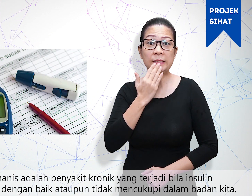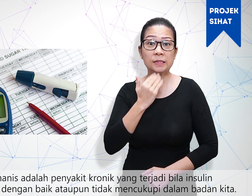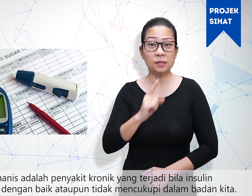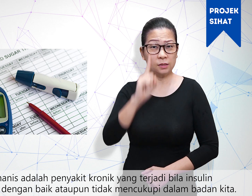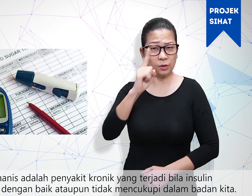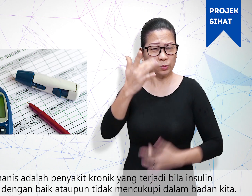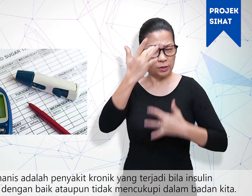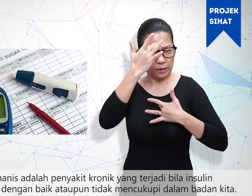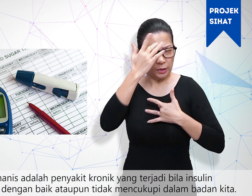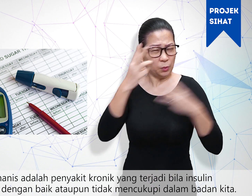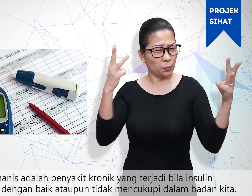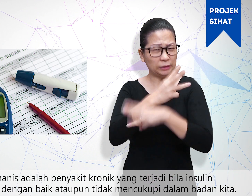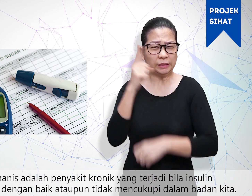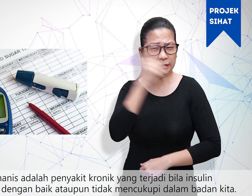Diabetes is a chronic disease